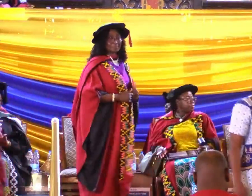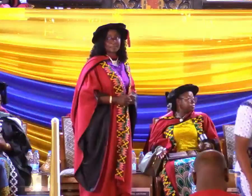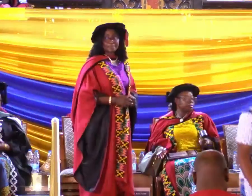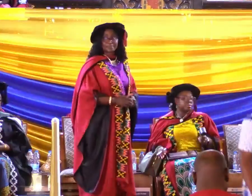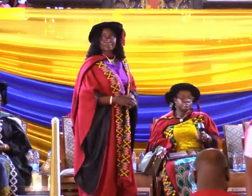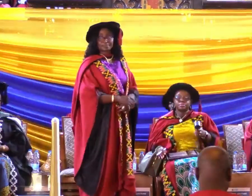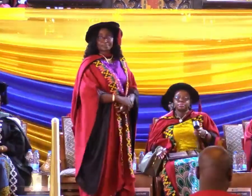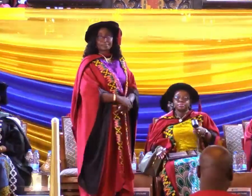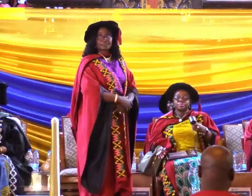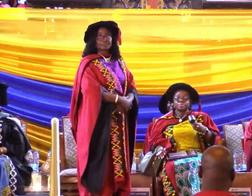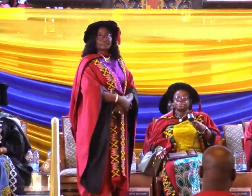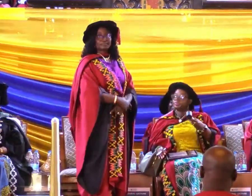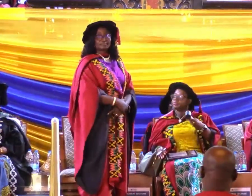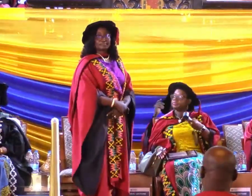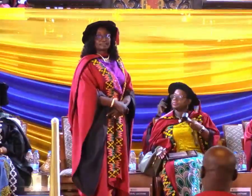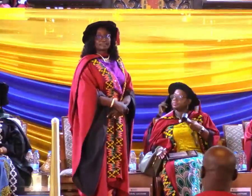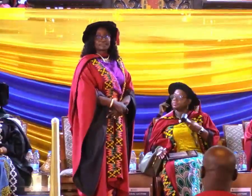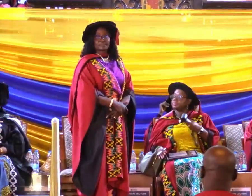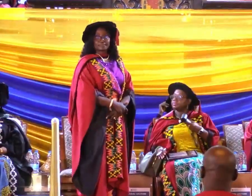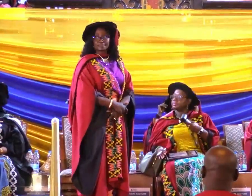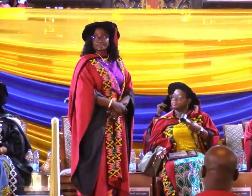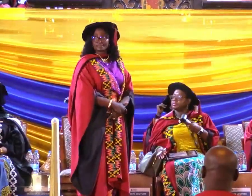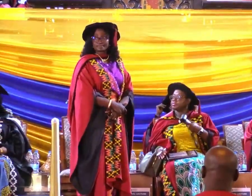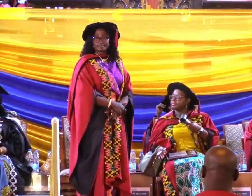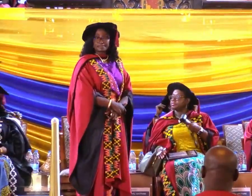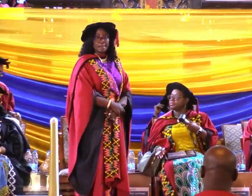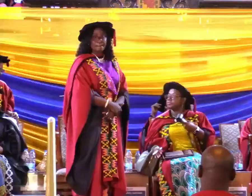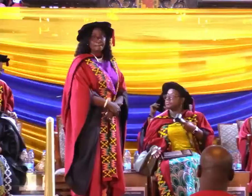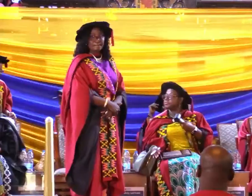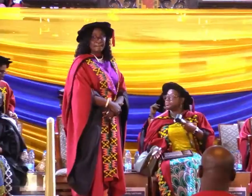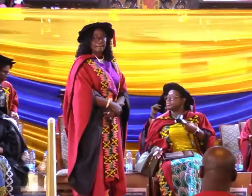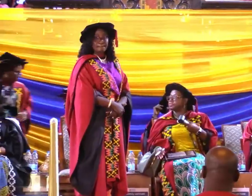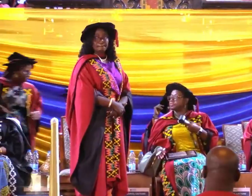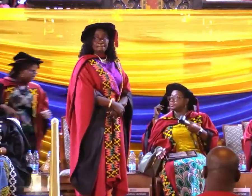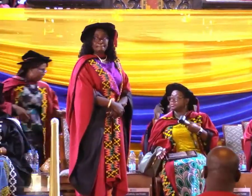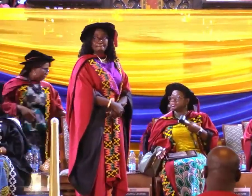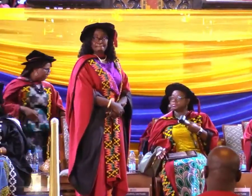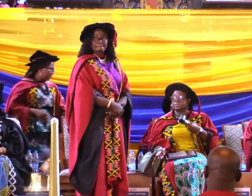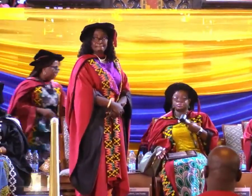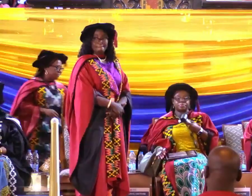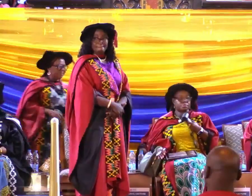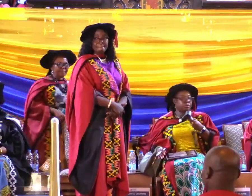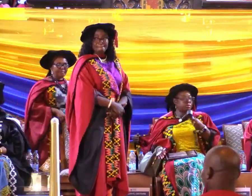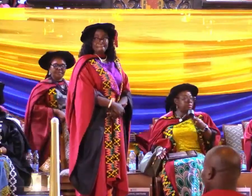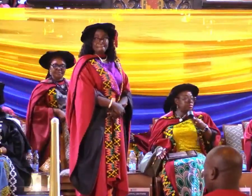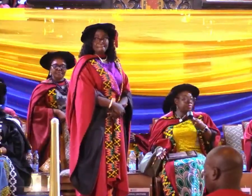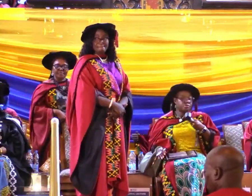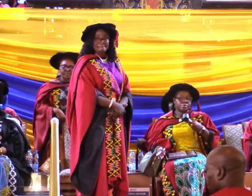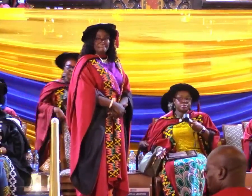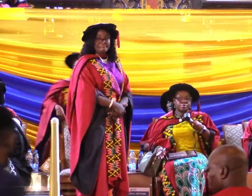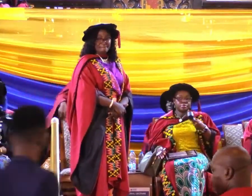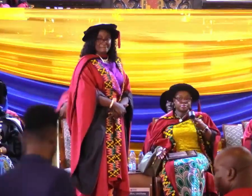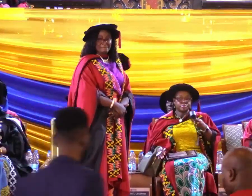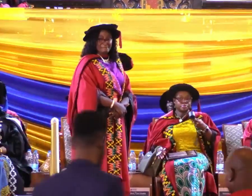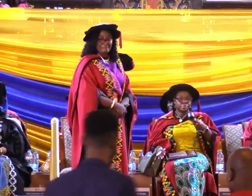Department of Biochemistry and Molecular Biology, and WACBIP.